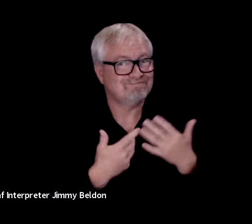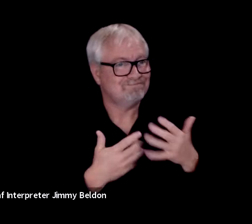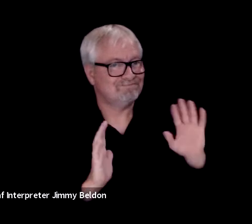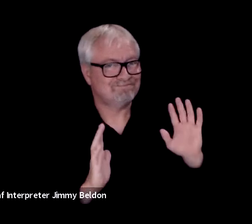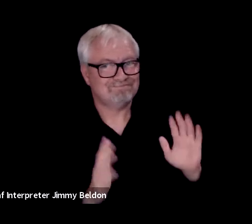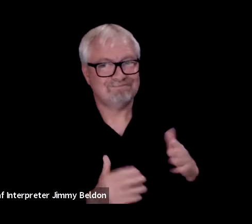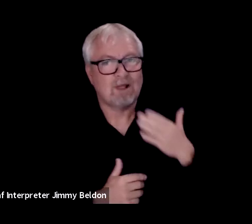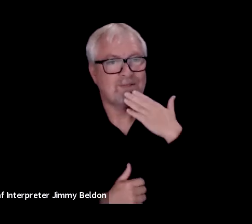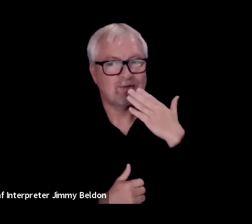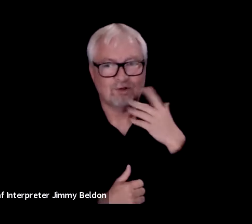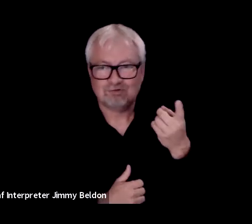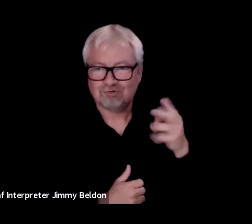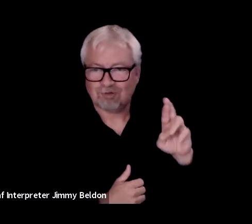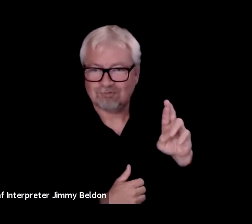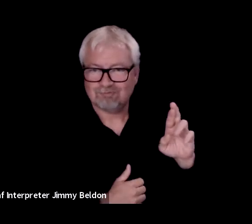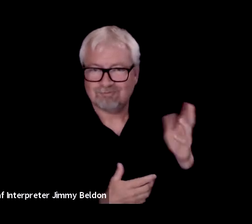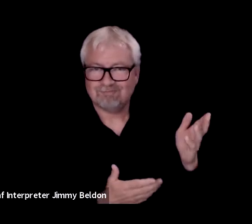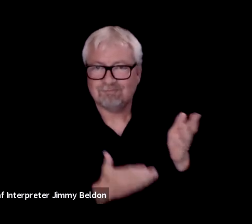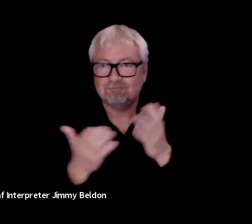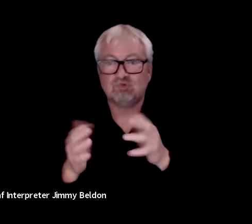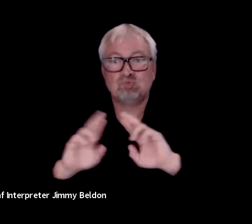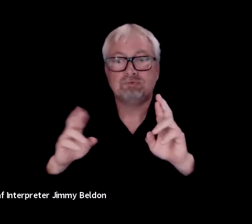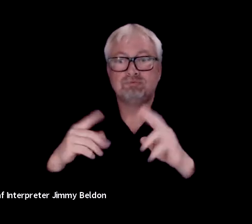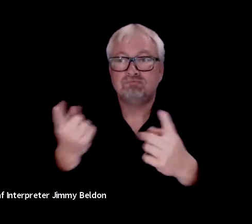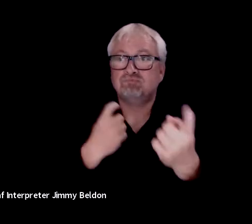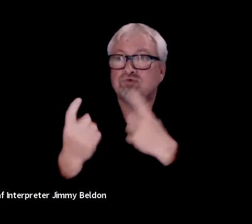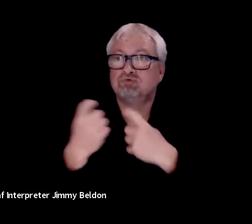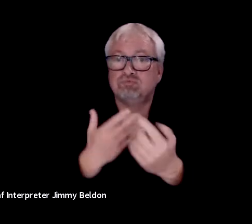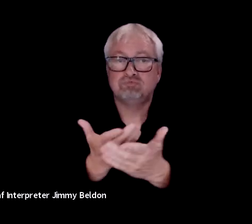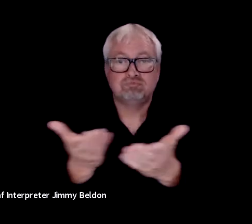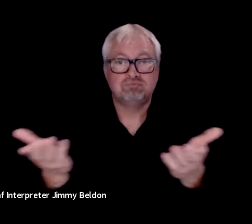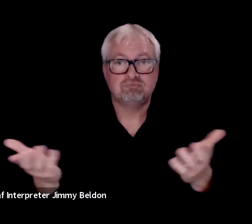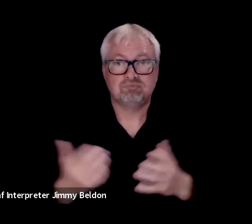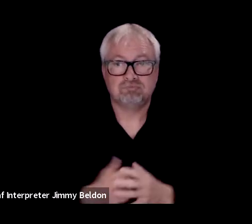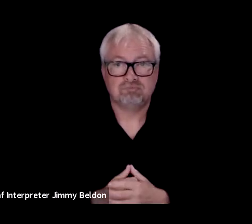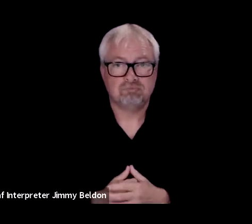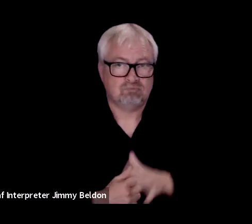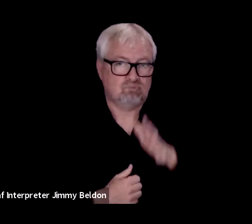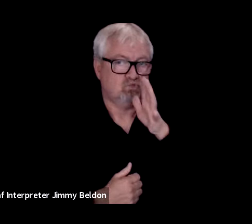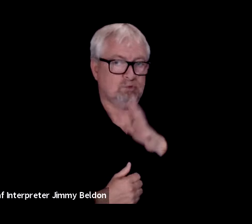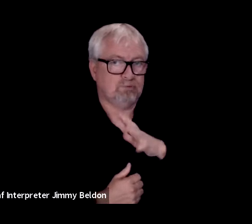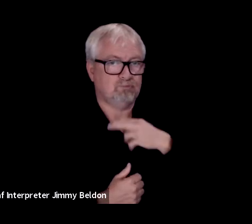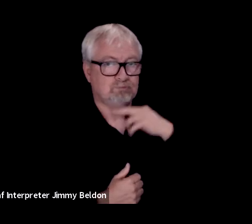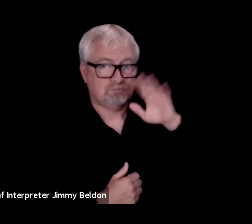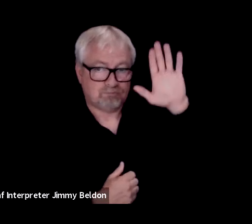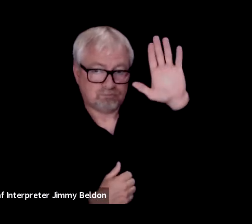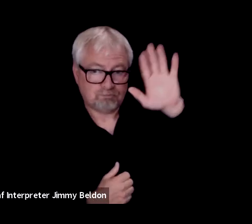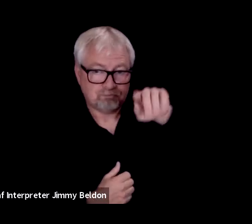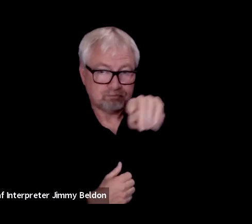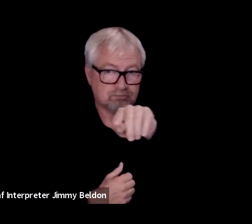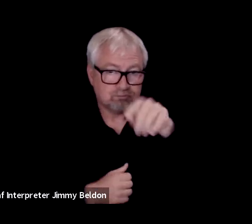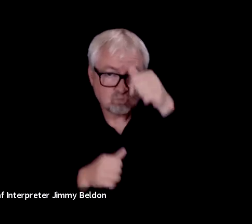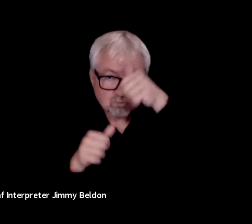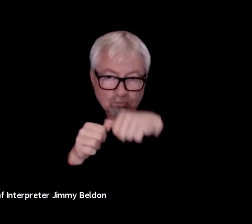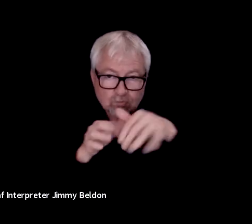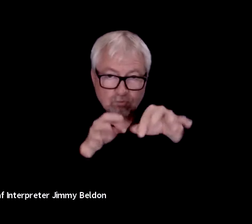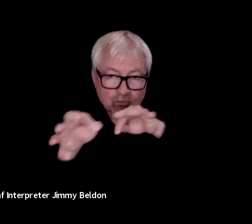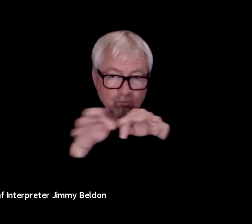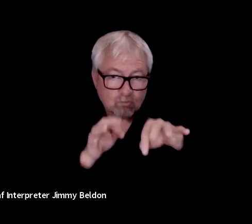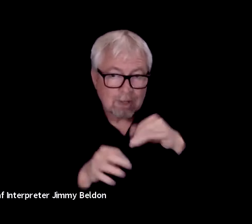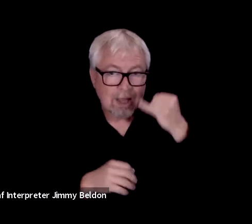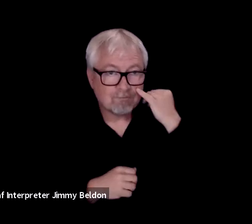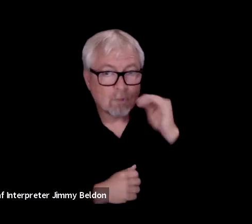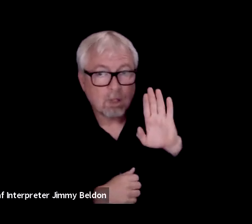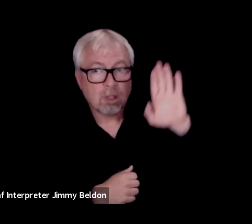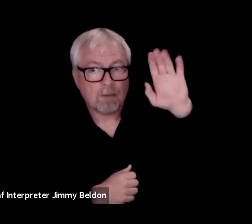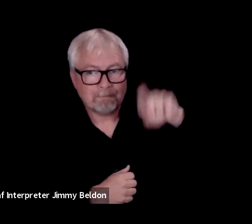As a reminder, to ask a question, you will need to press *1 on your telephone. Again, it's star then the number 1 on your telephone keypad to ask